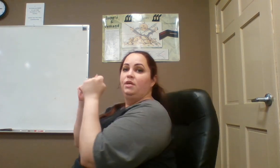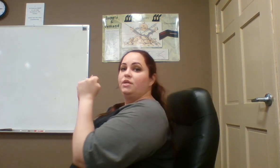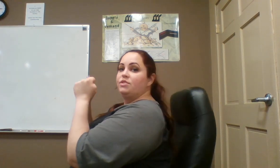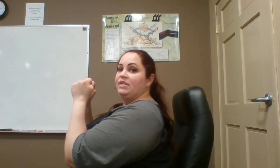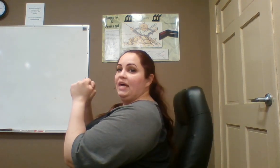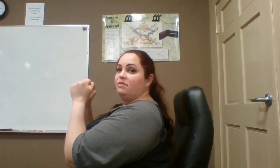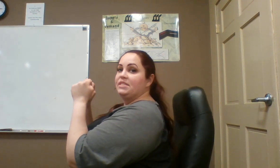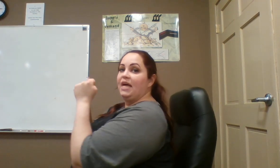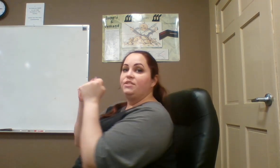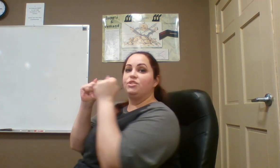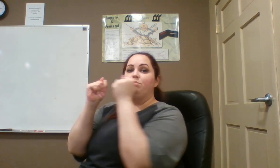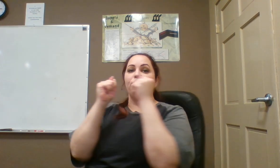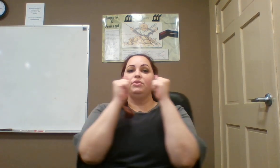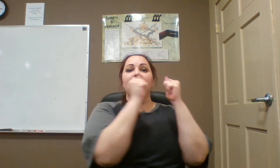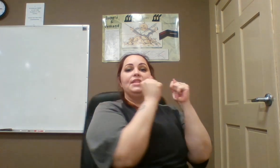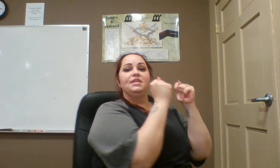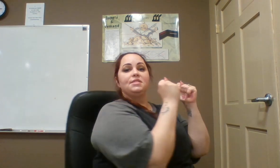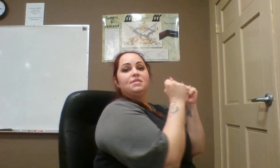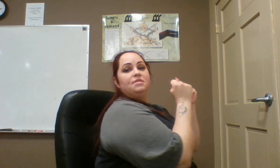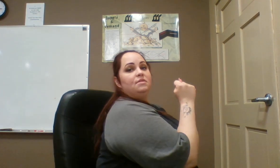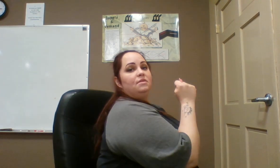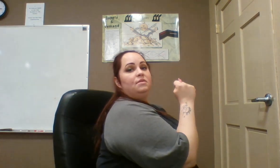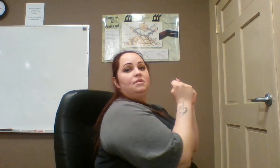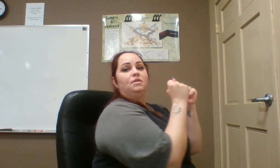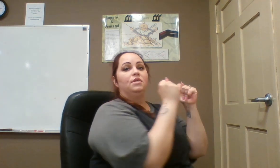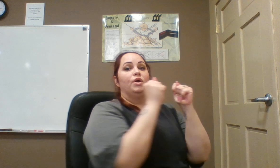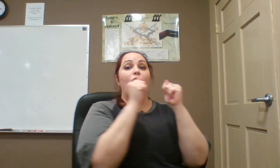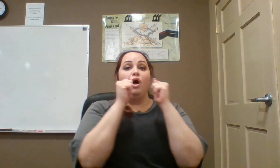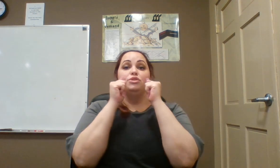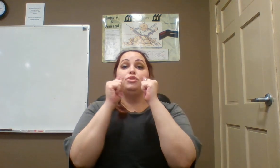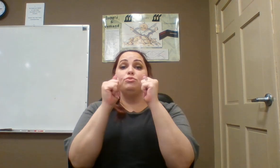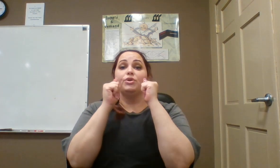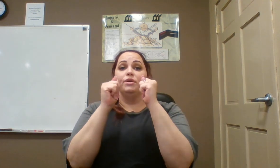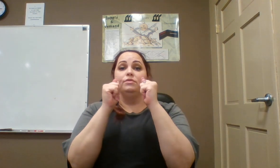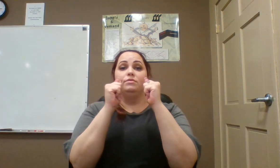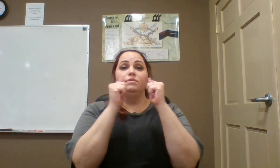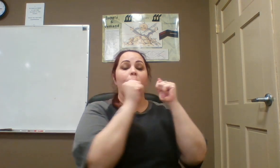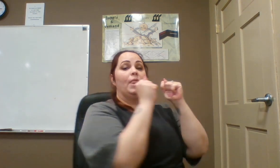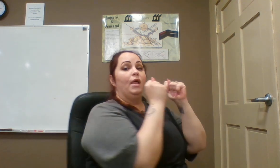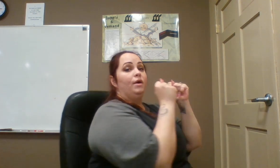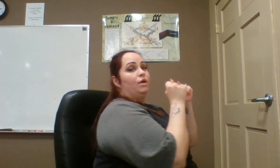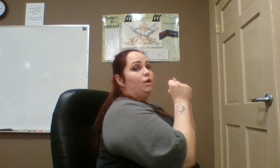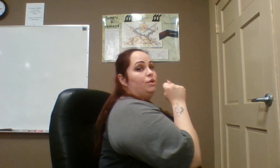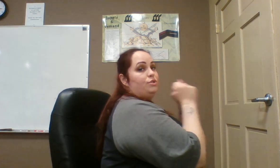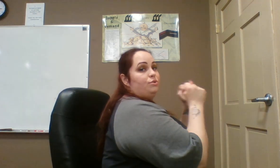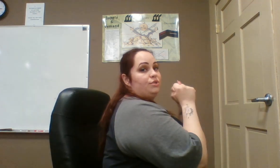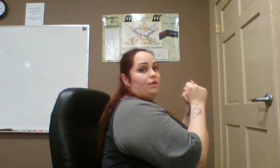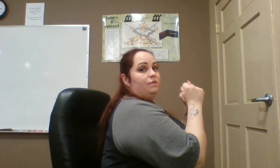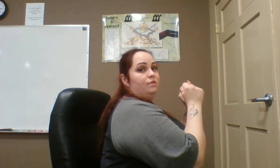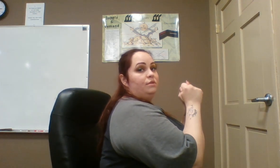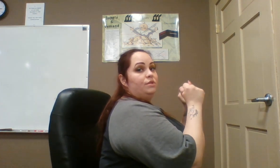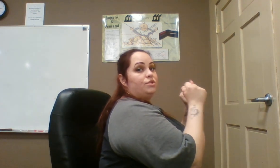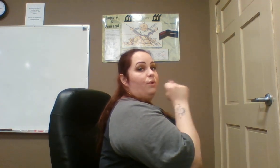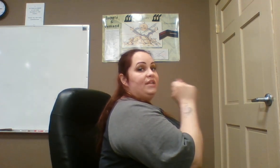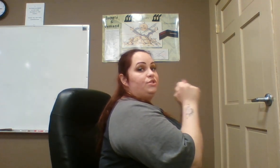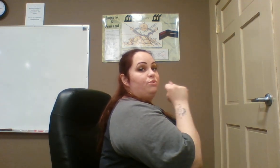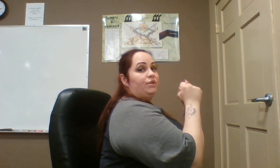So the outside should both look like this. Tutor. Tutor. So a tutor is